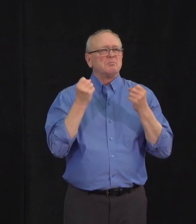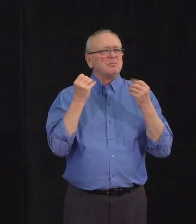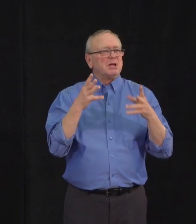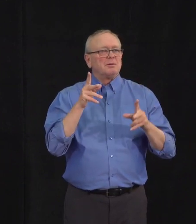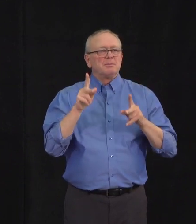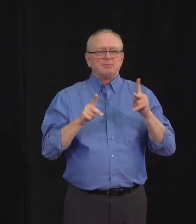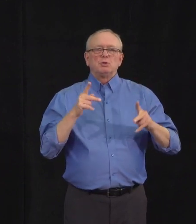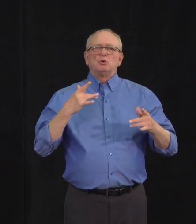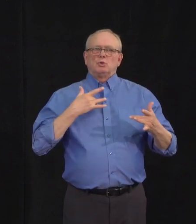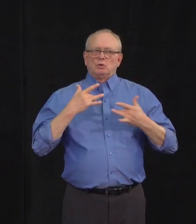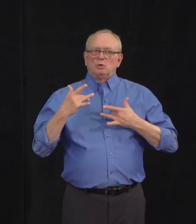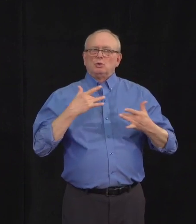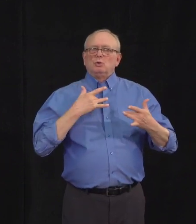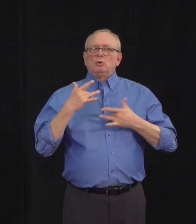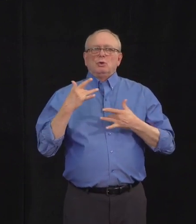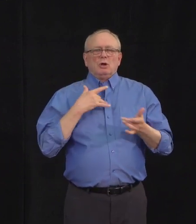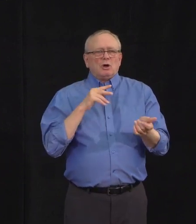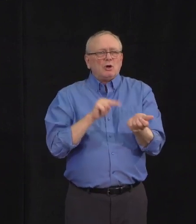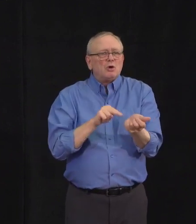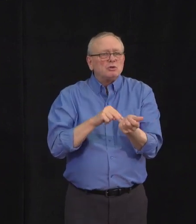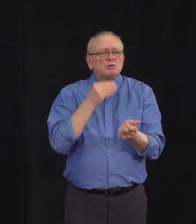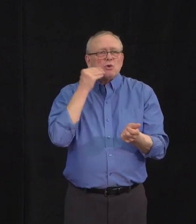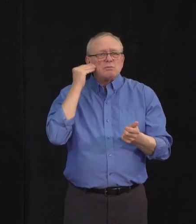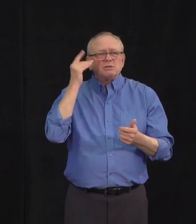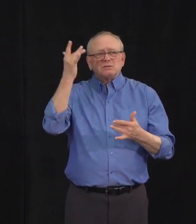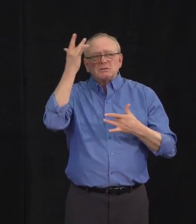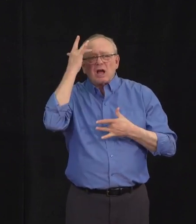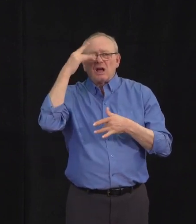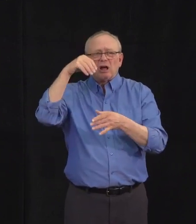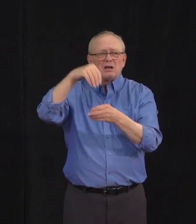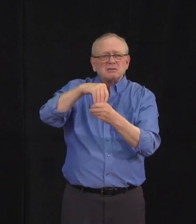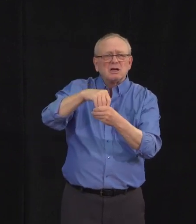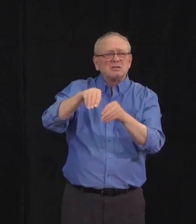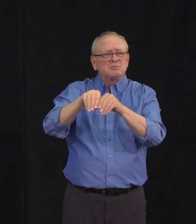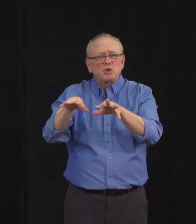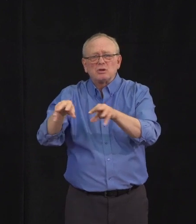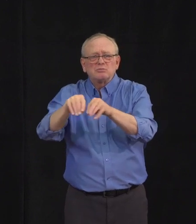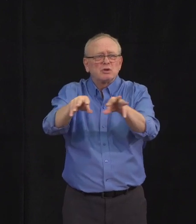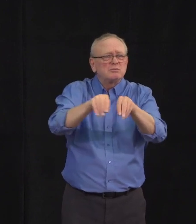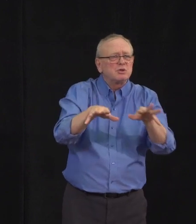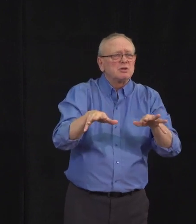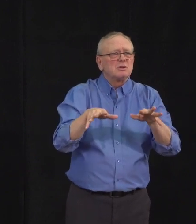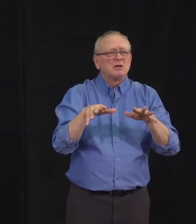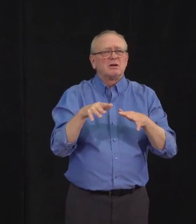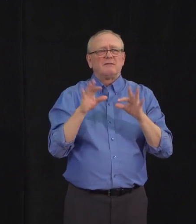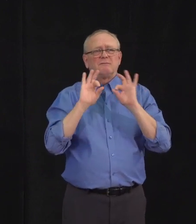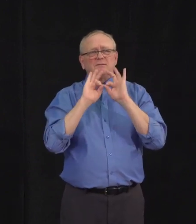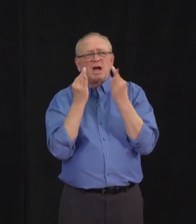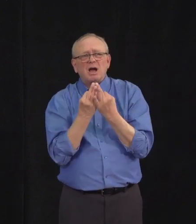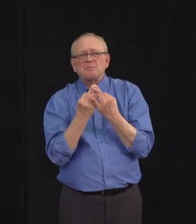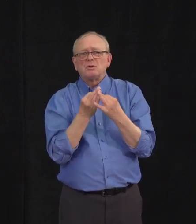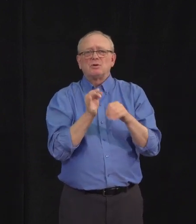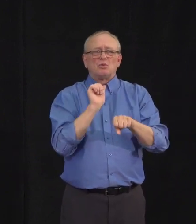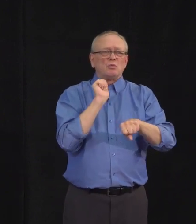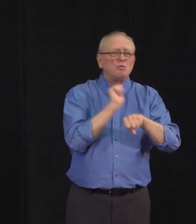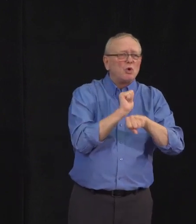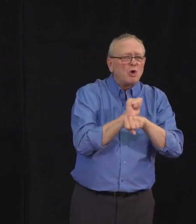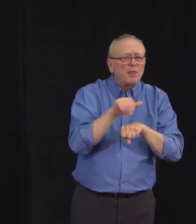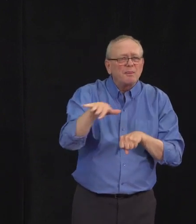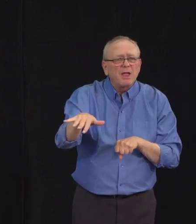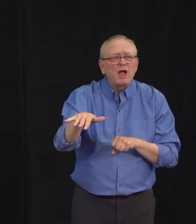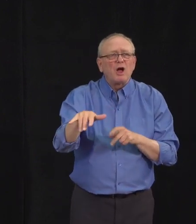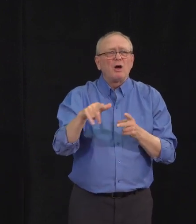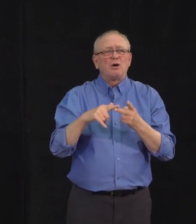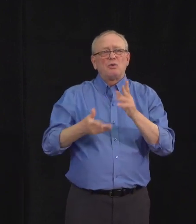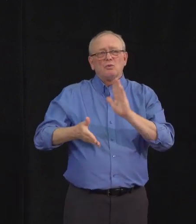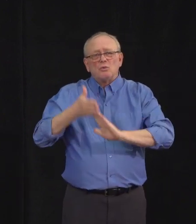public health officials, families, operators, staff, and of course the residents of those facilities. At the same time,